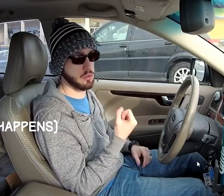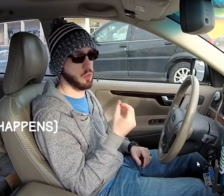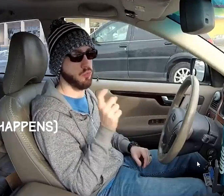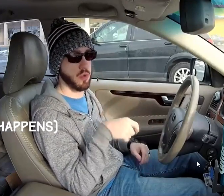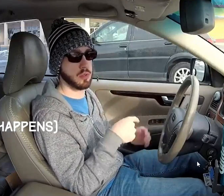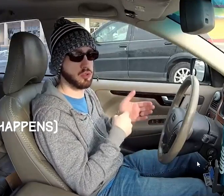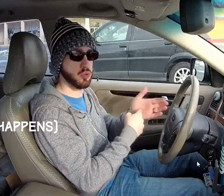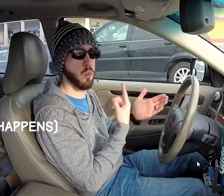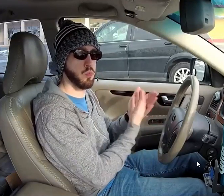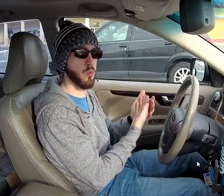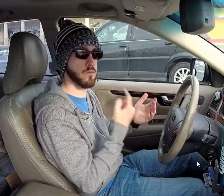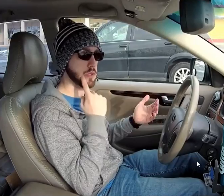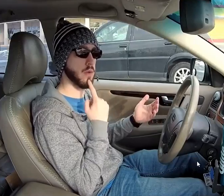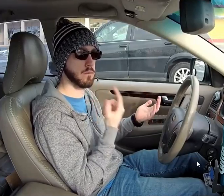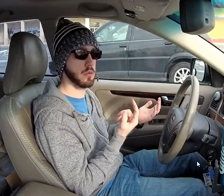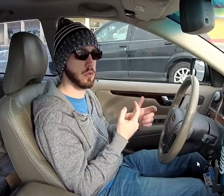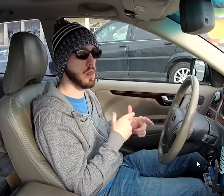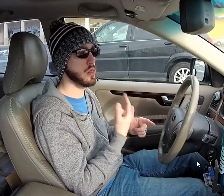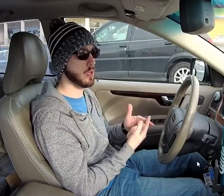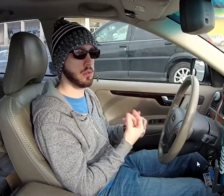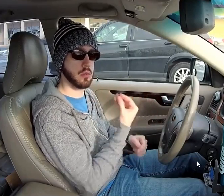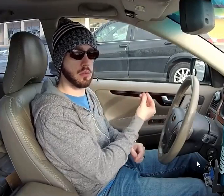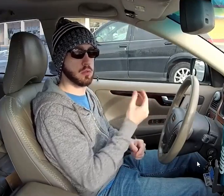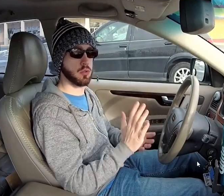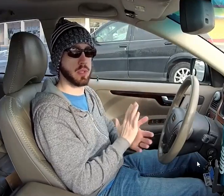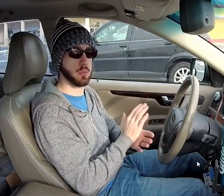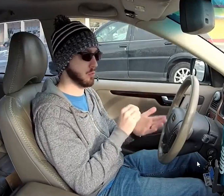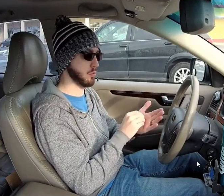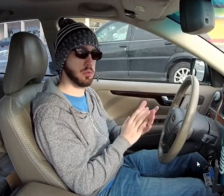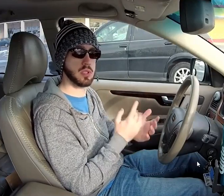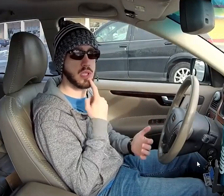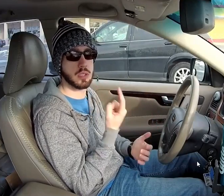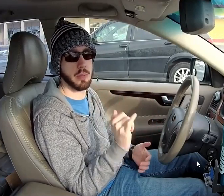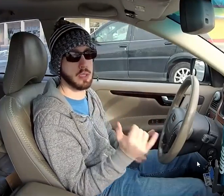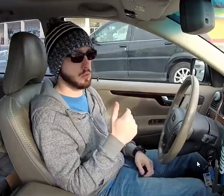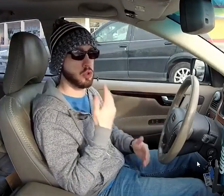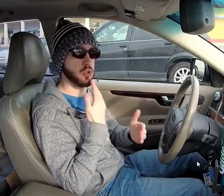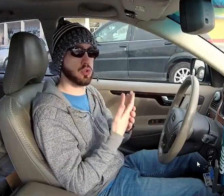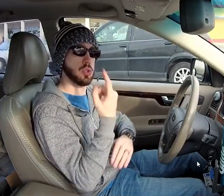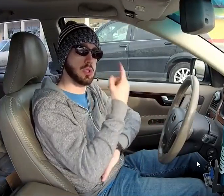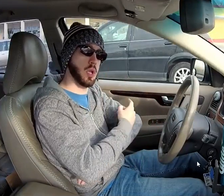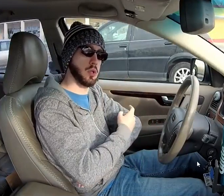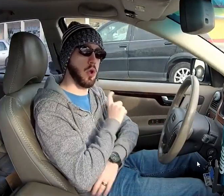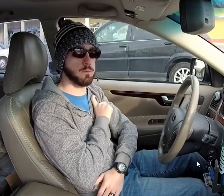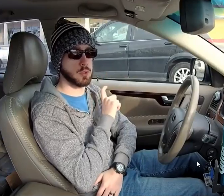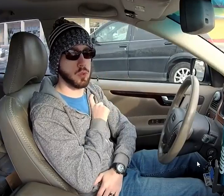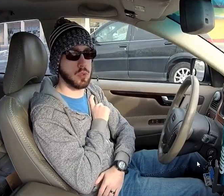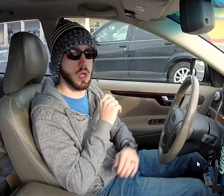A lot of people that know sign language will sign even though they're not deaf and try and get out of getting a speed ticket. But if